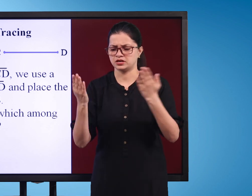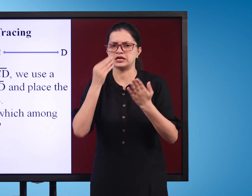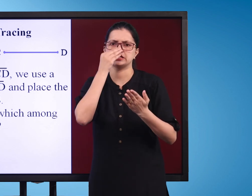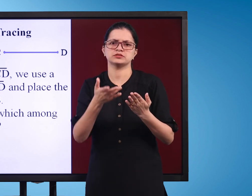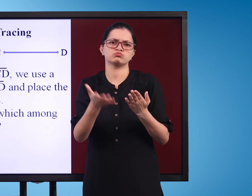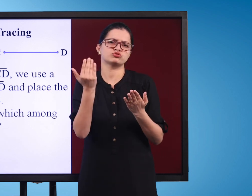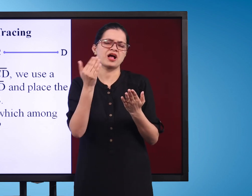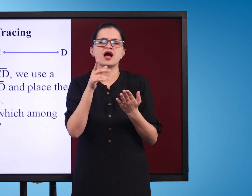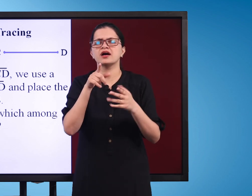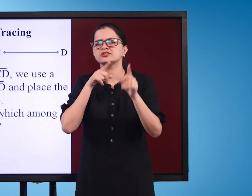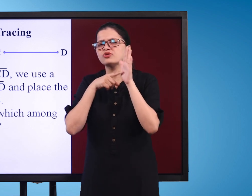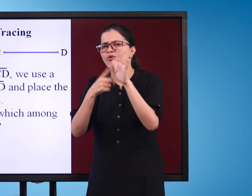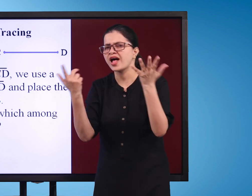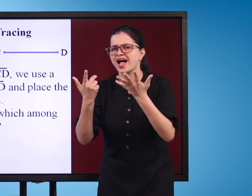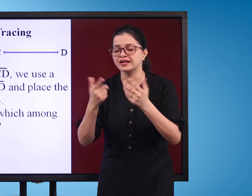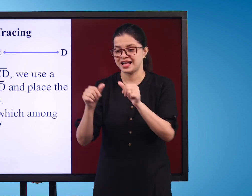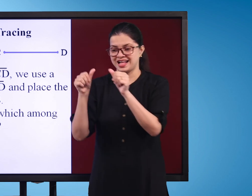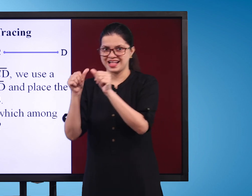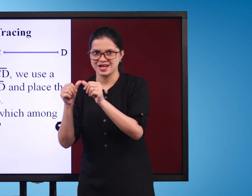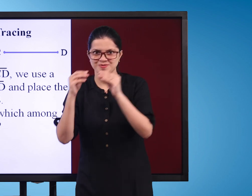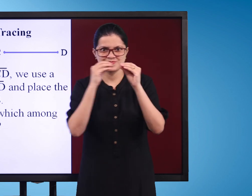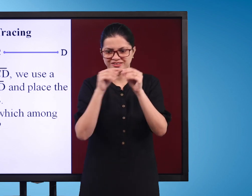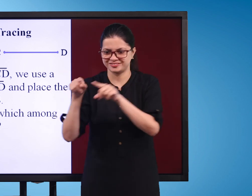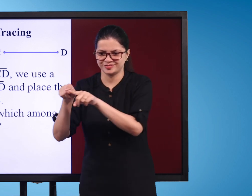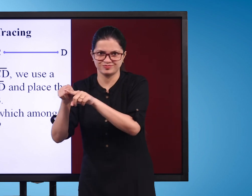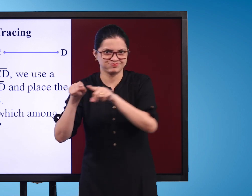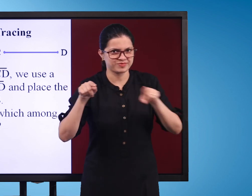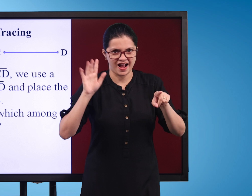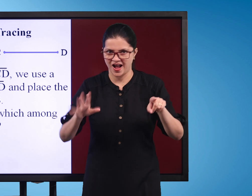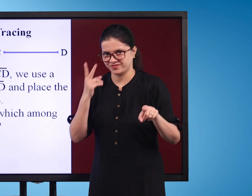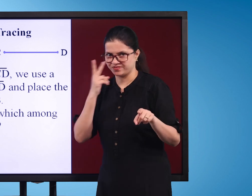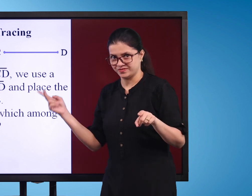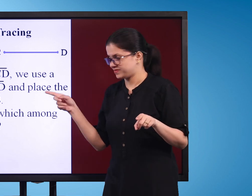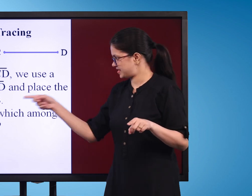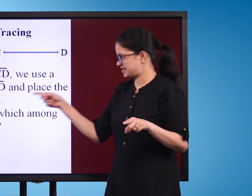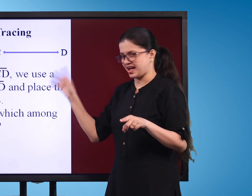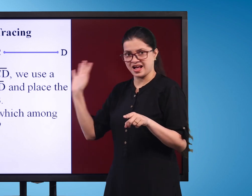To compare segments AB and CD, we use a tracing paper